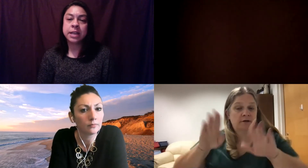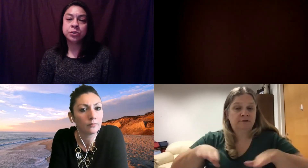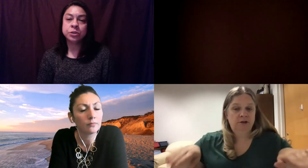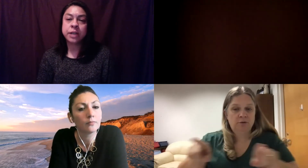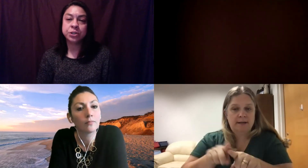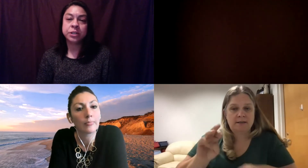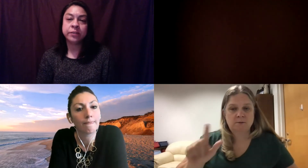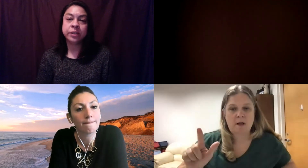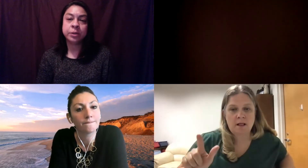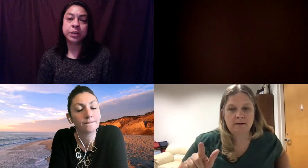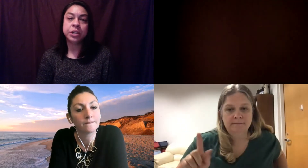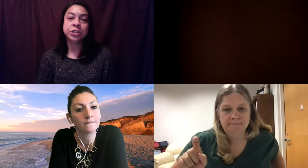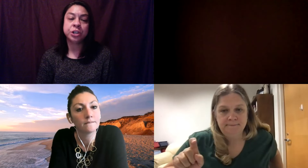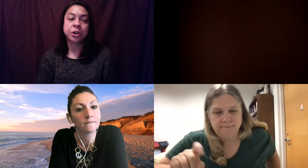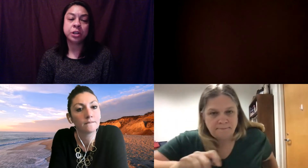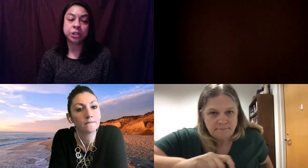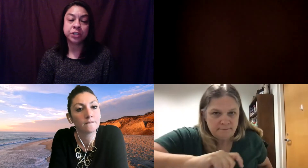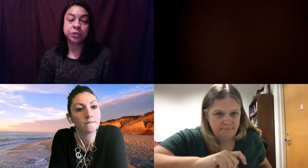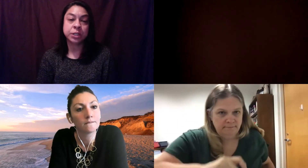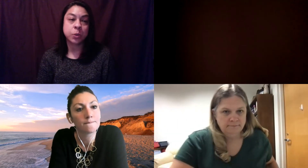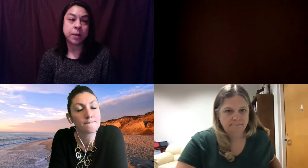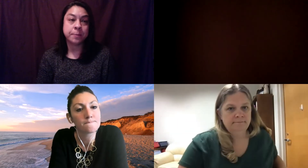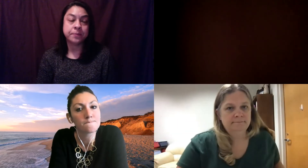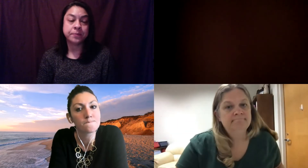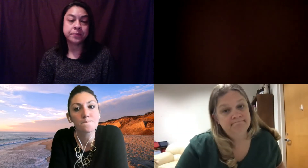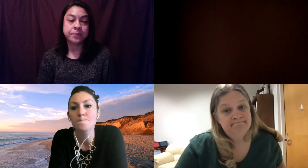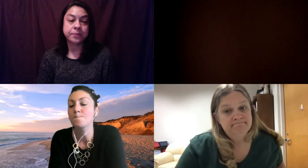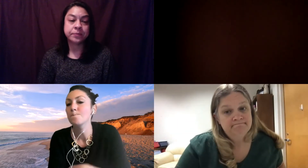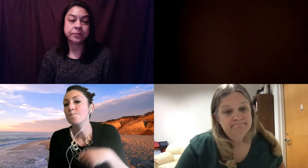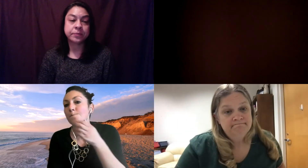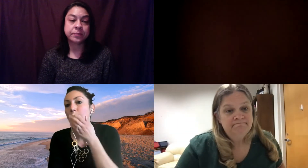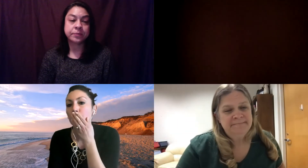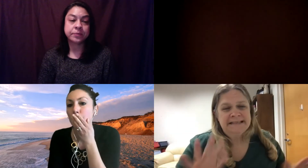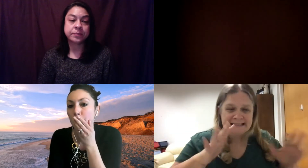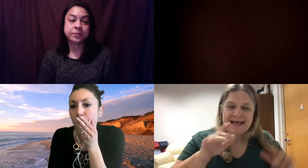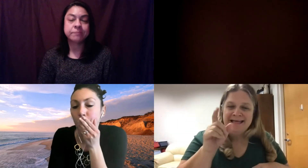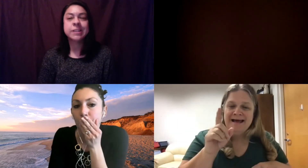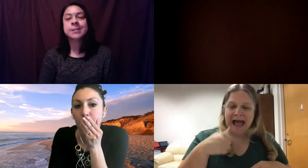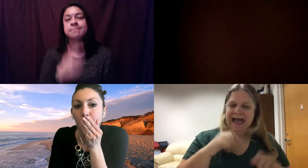Does National Deaf Therapy serve children as well?